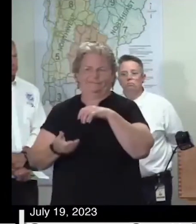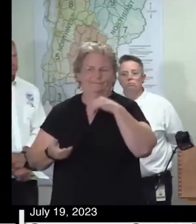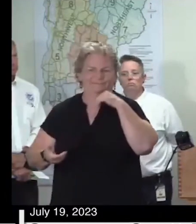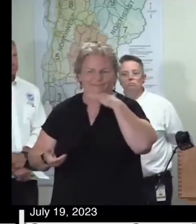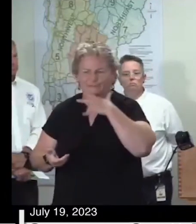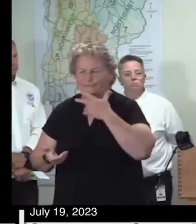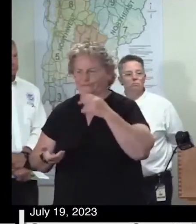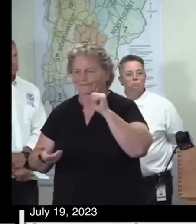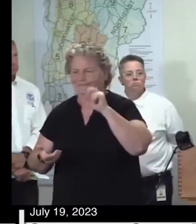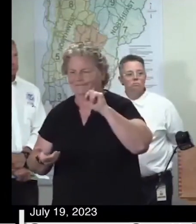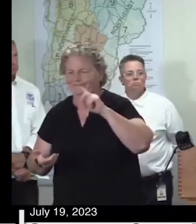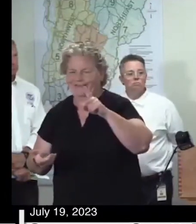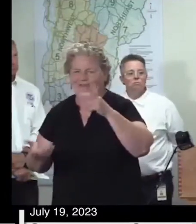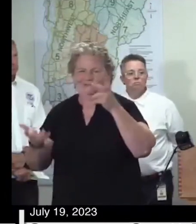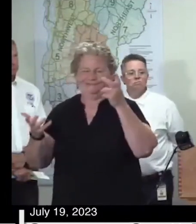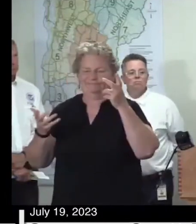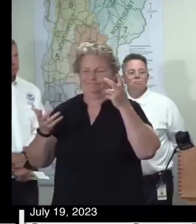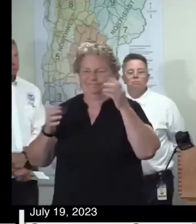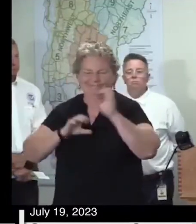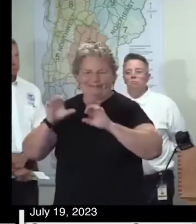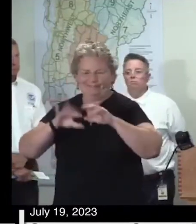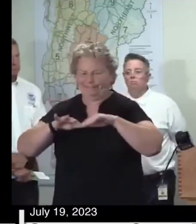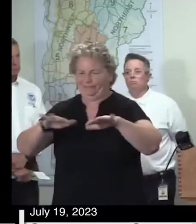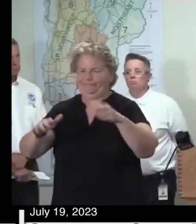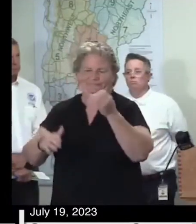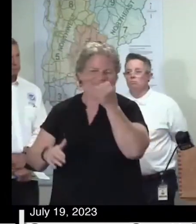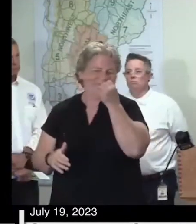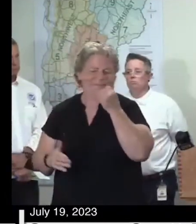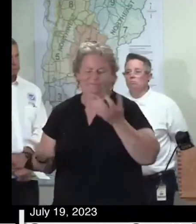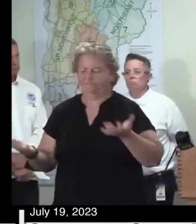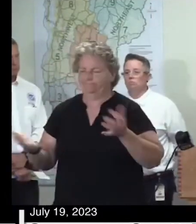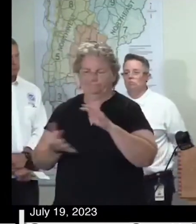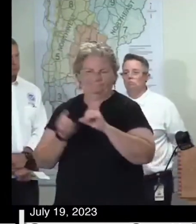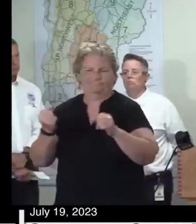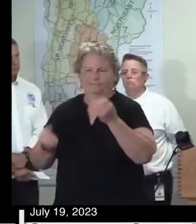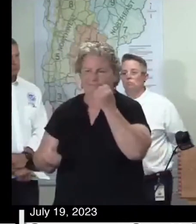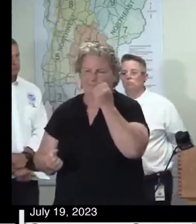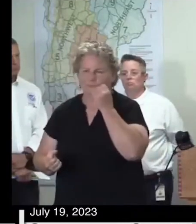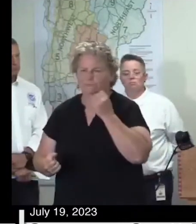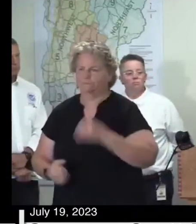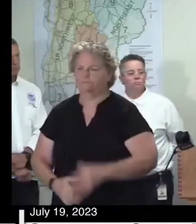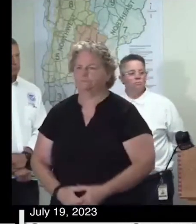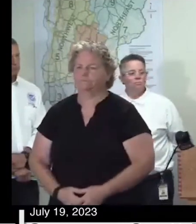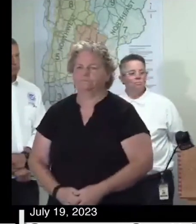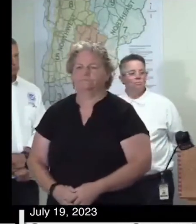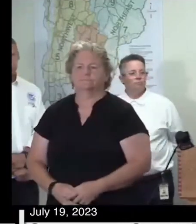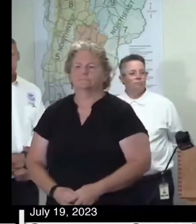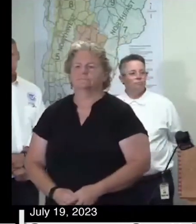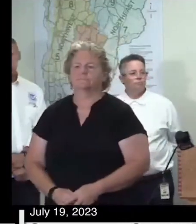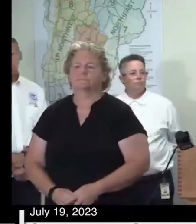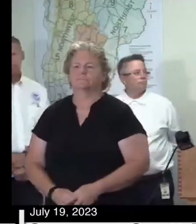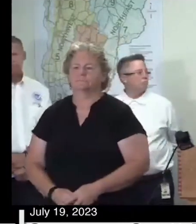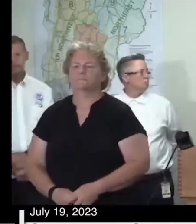farmers really need to report their damages to the FSA so we can get more data so we can get it to Washington.